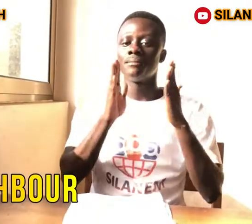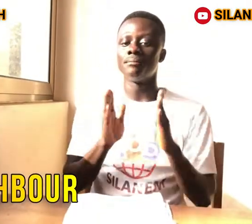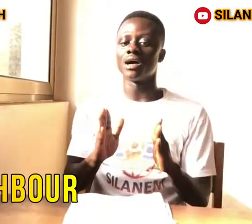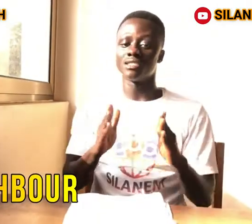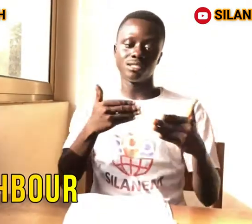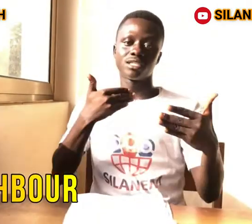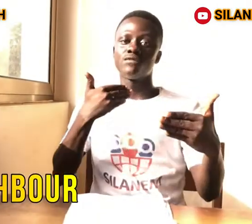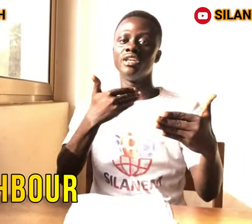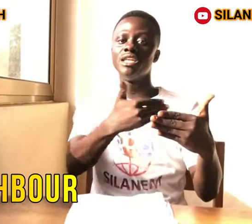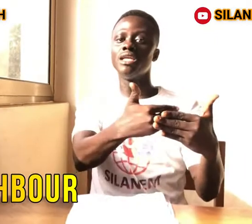neighbor. This is the sign for near,